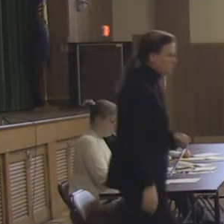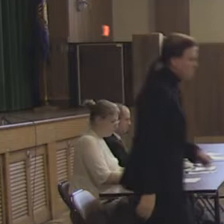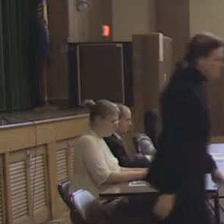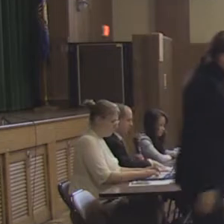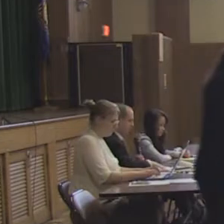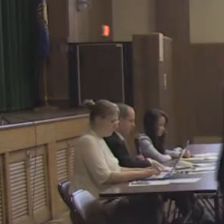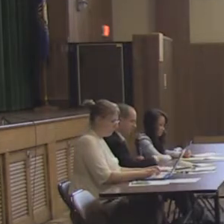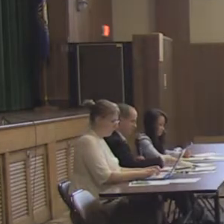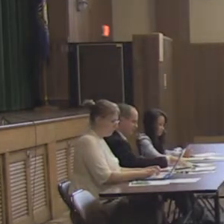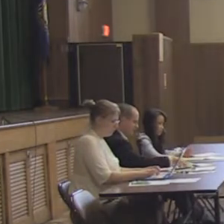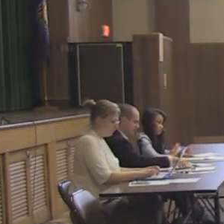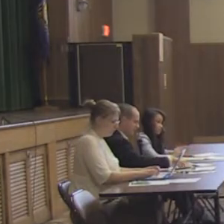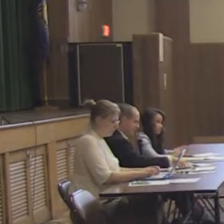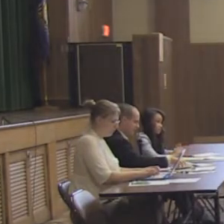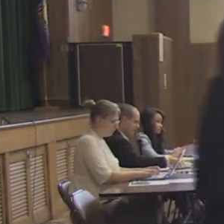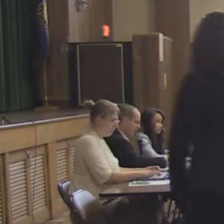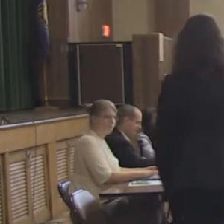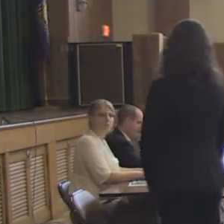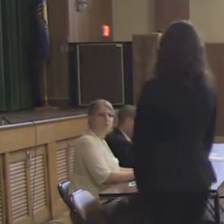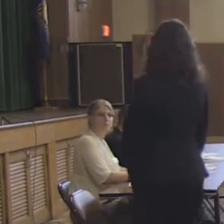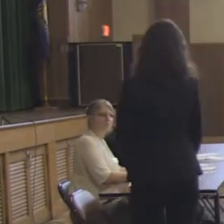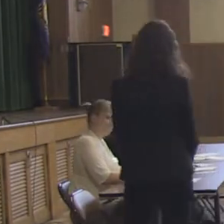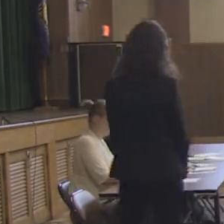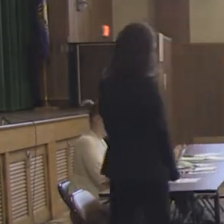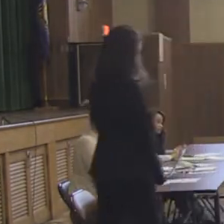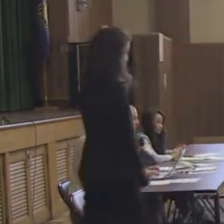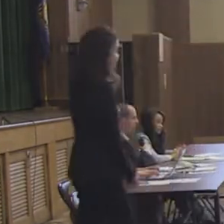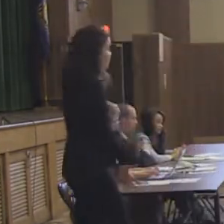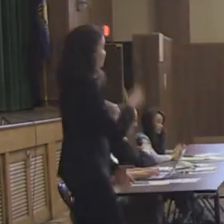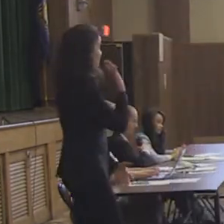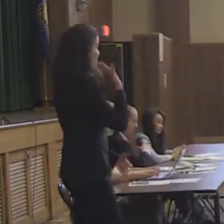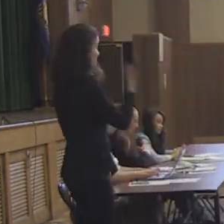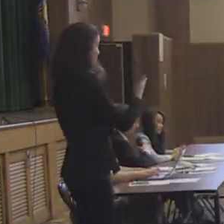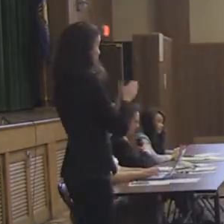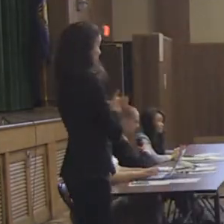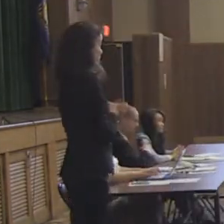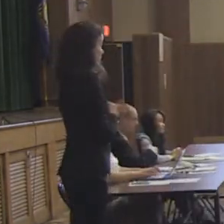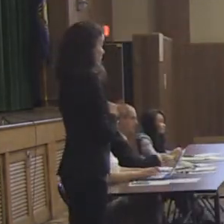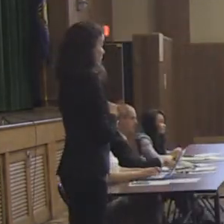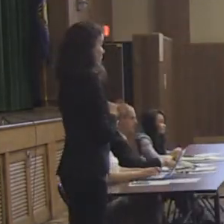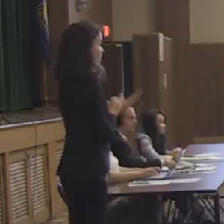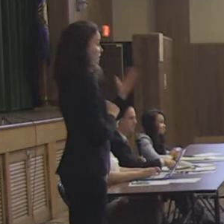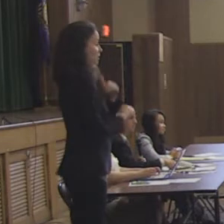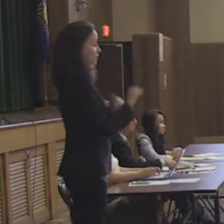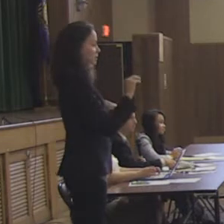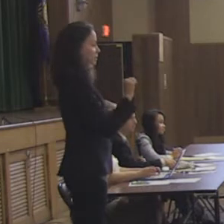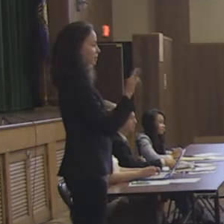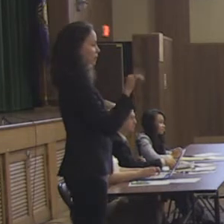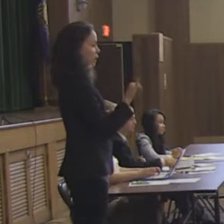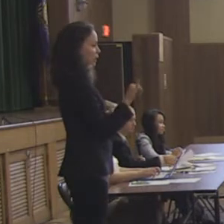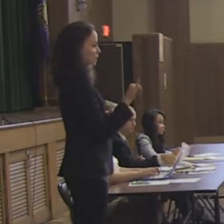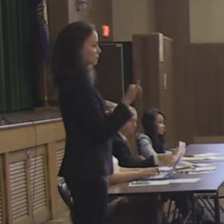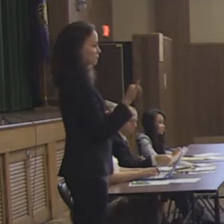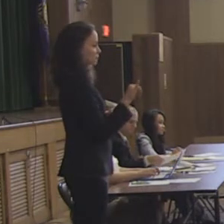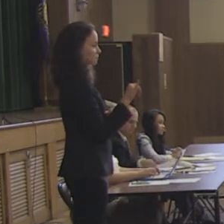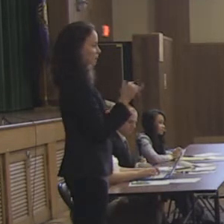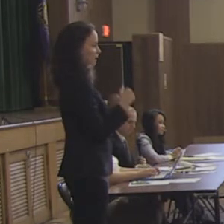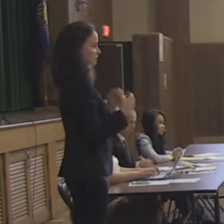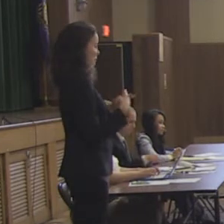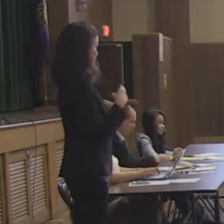Thank you very much, Dwayne. And next we'll have Mary Neubauer.